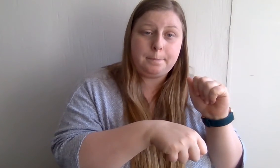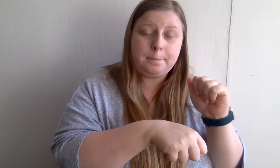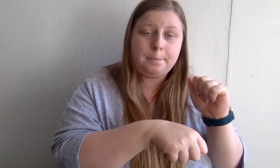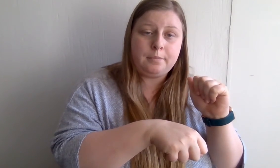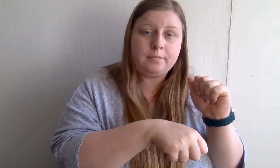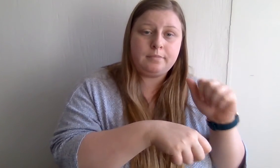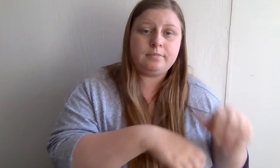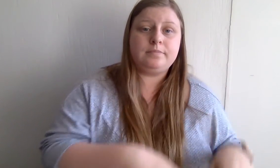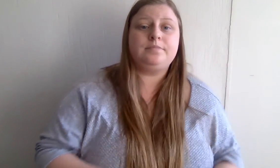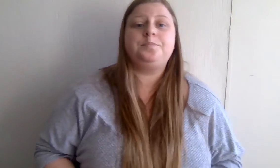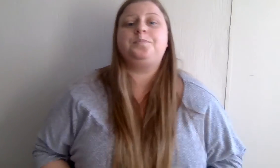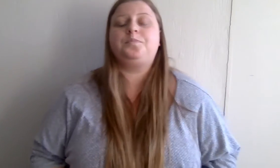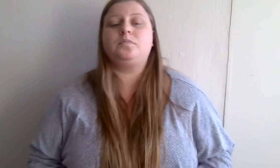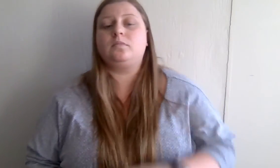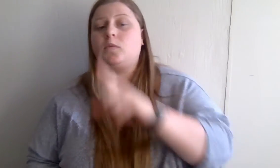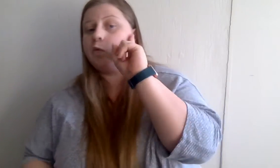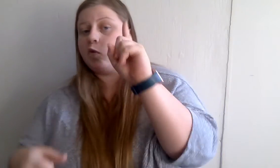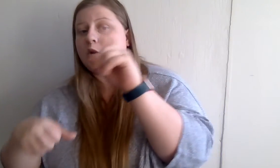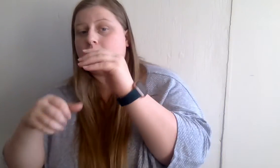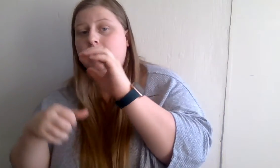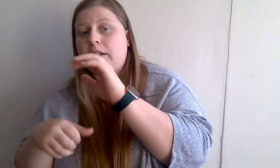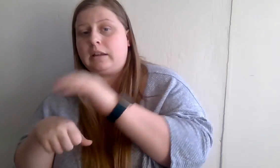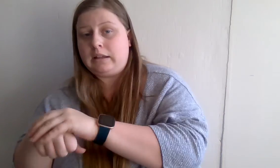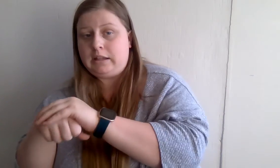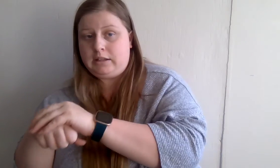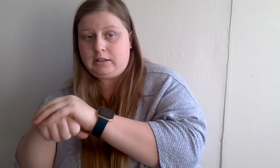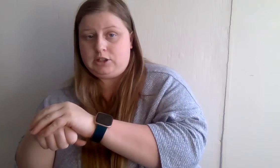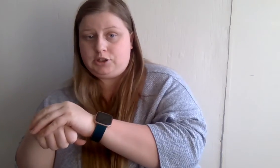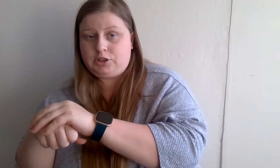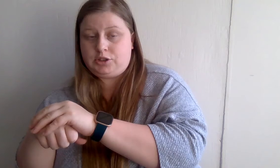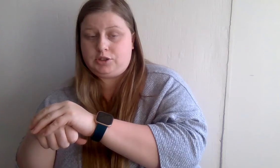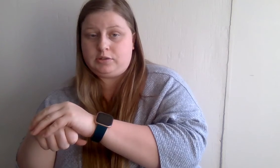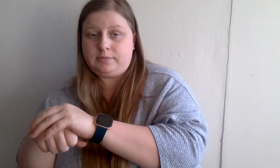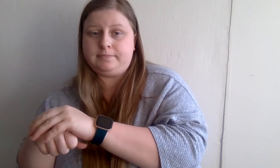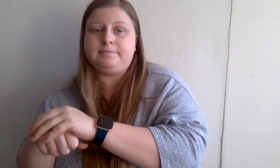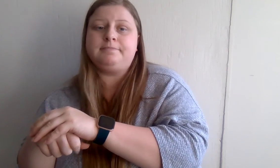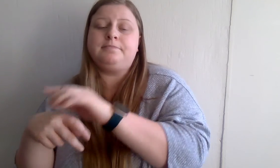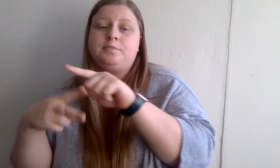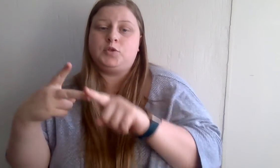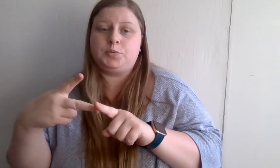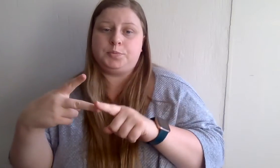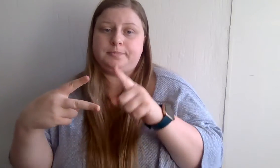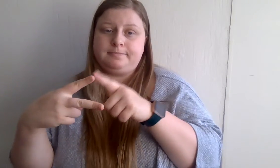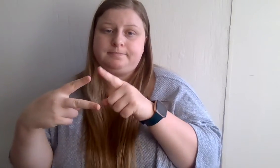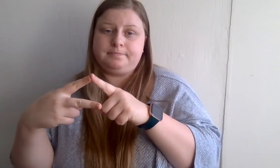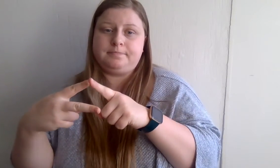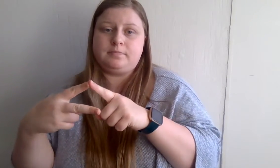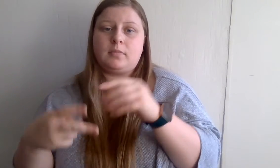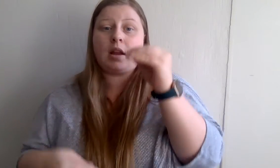For ASL, the 2 are book, read, and want,